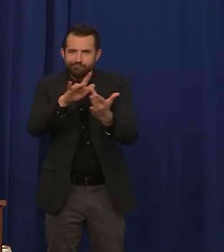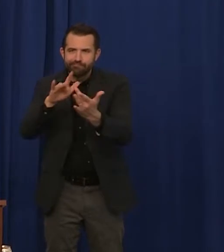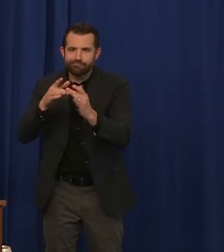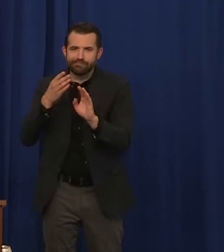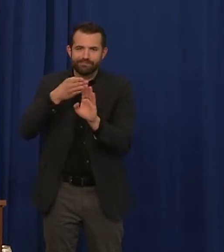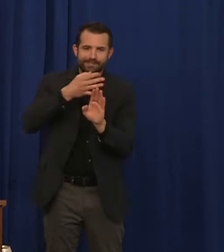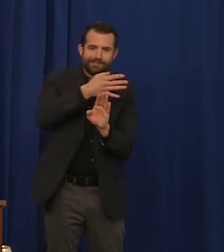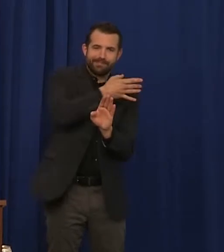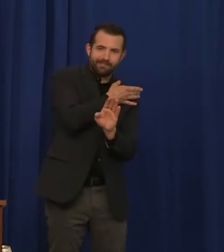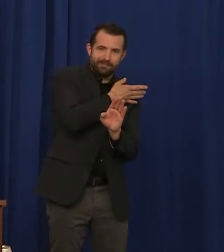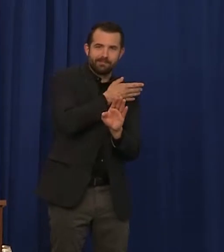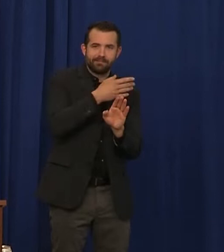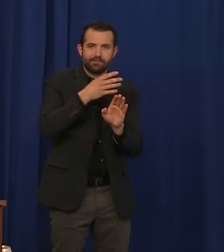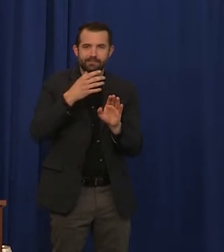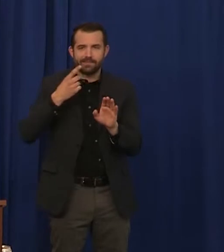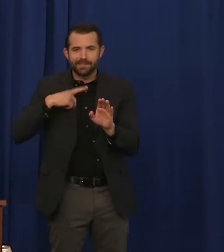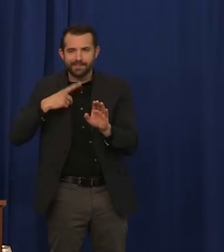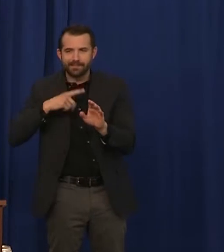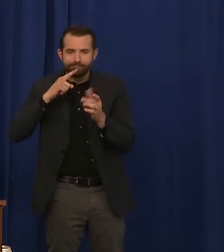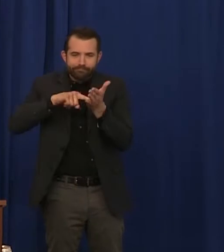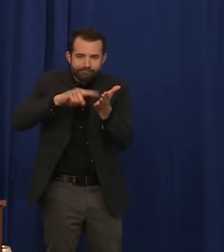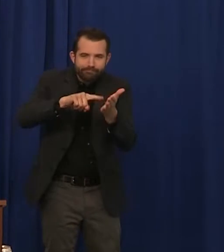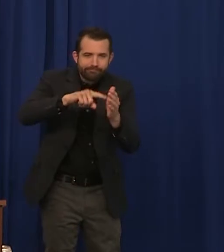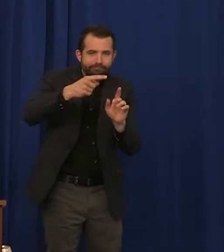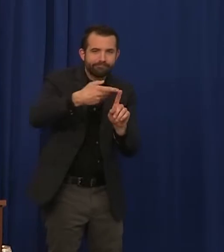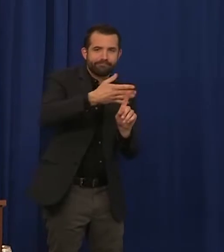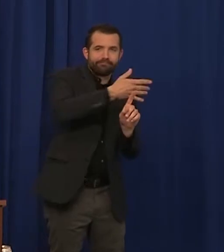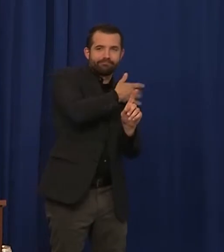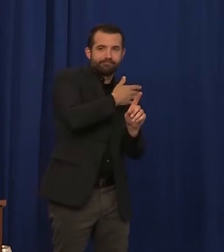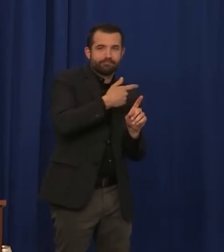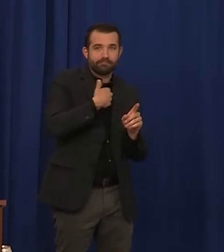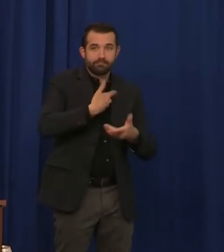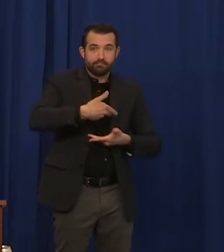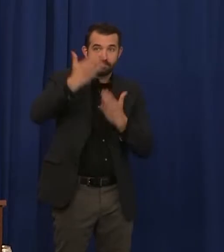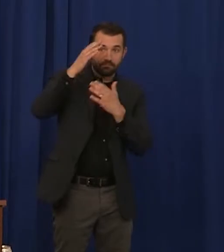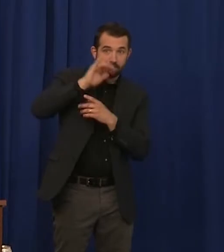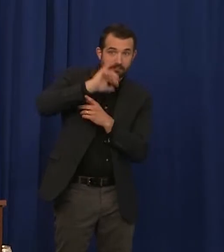even while the patient is in the hospital. So does that answer your question?